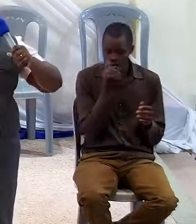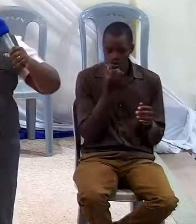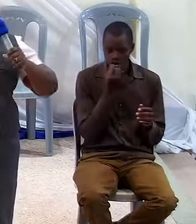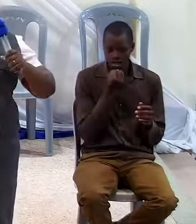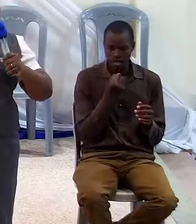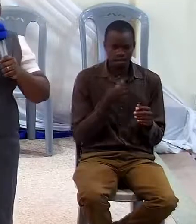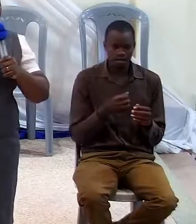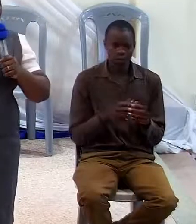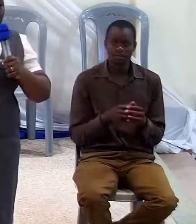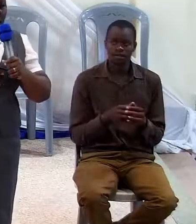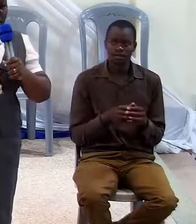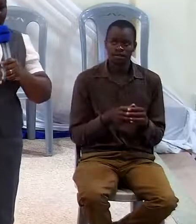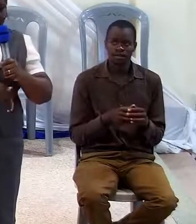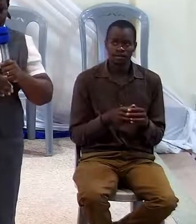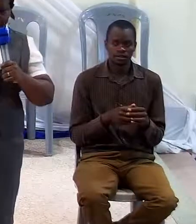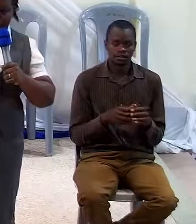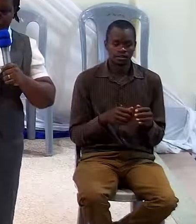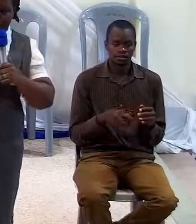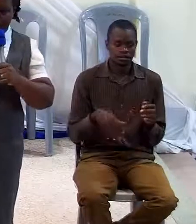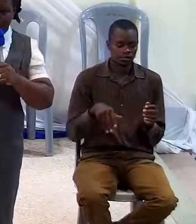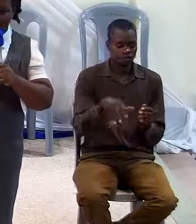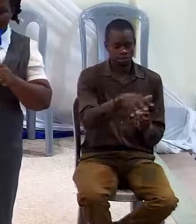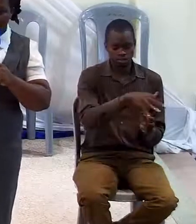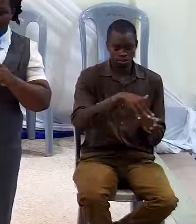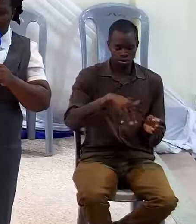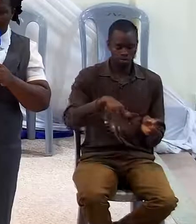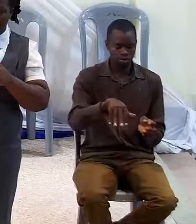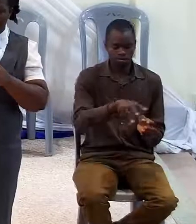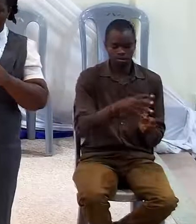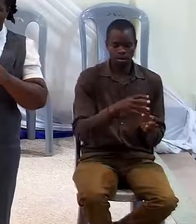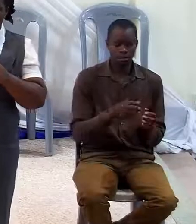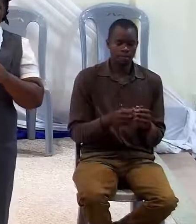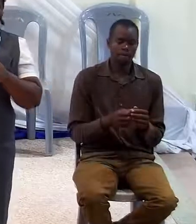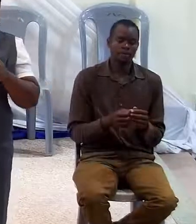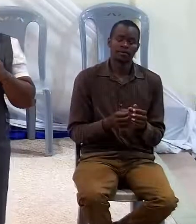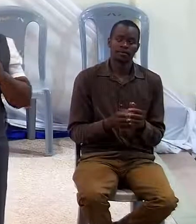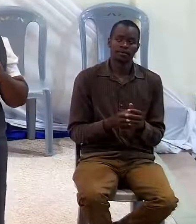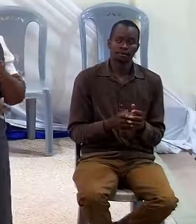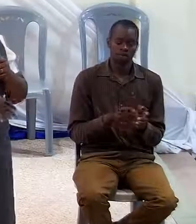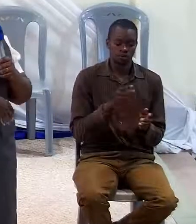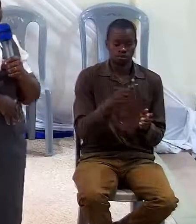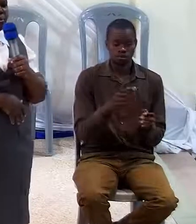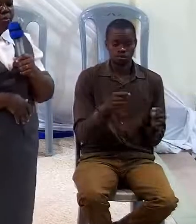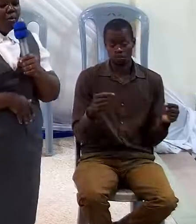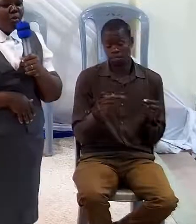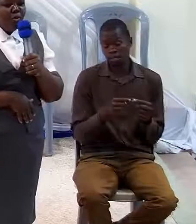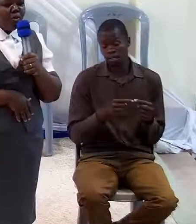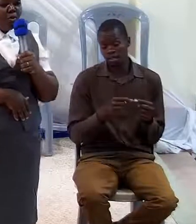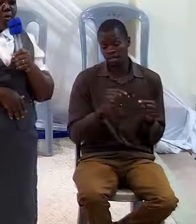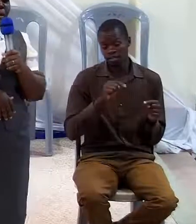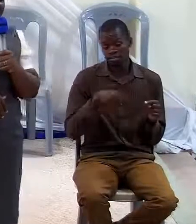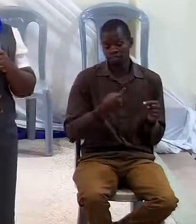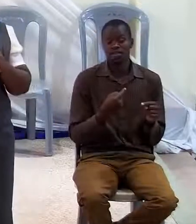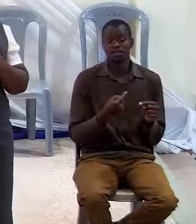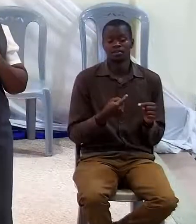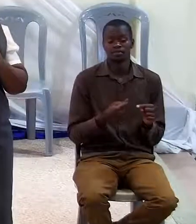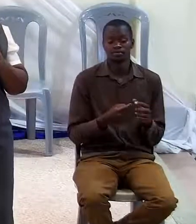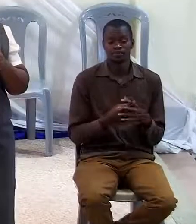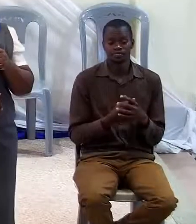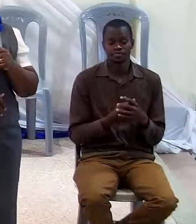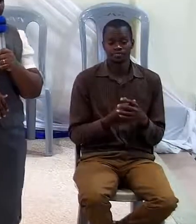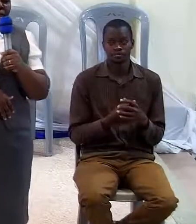half plate of ugali, you are doing harm to yourself. If you